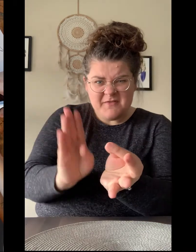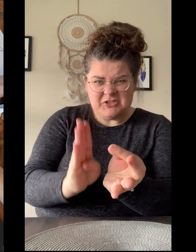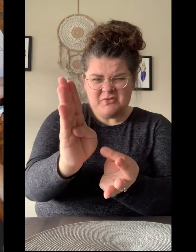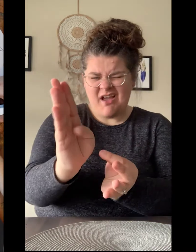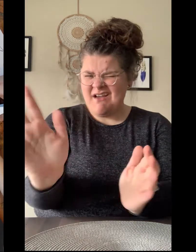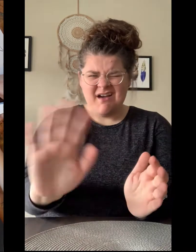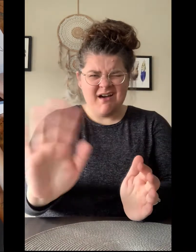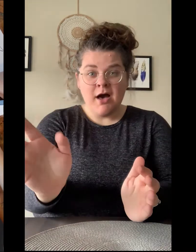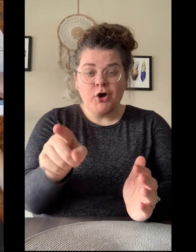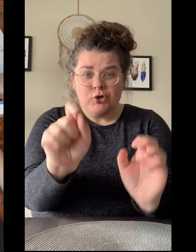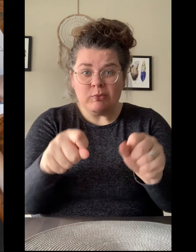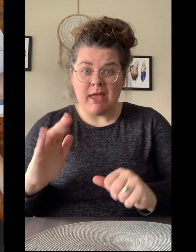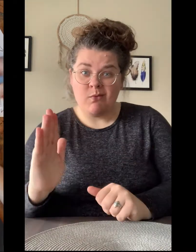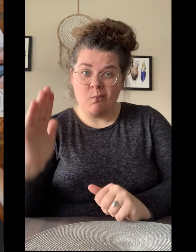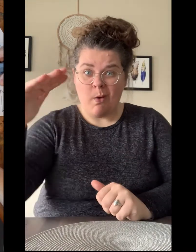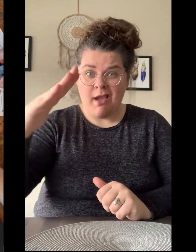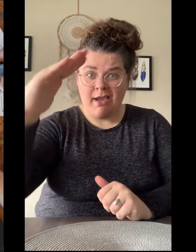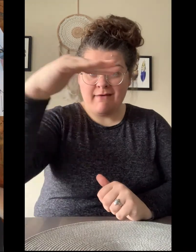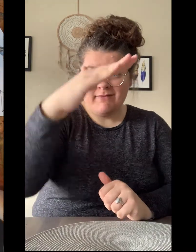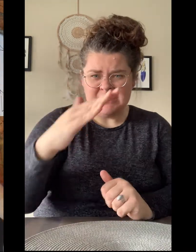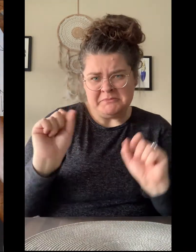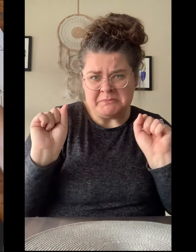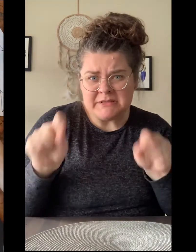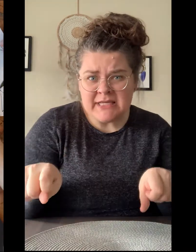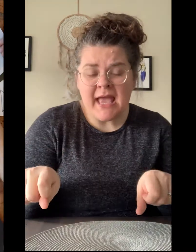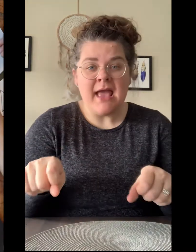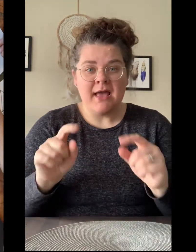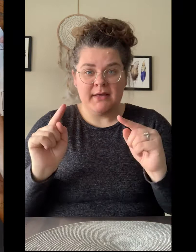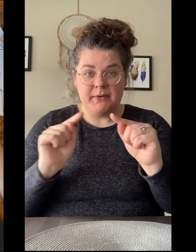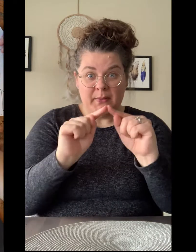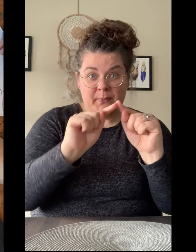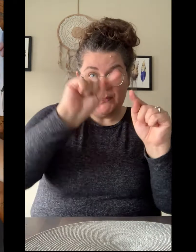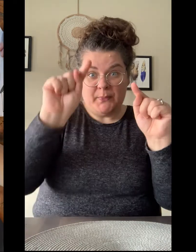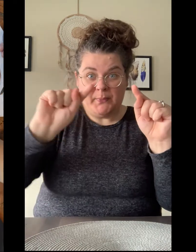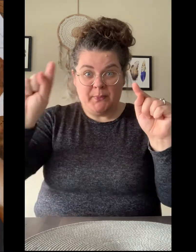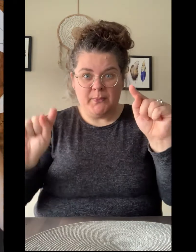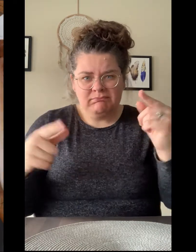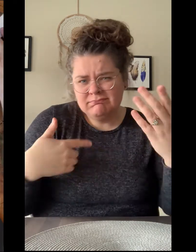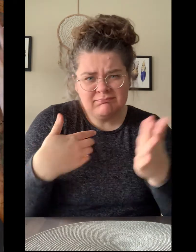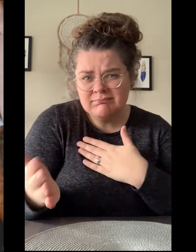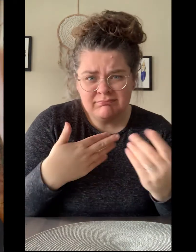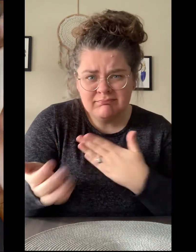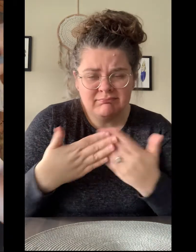little wavy, make it a little wavy. It's just going to add some